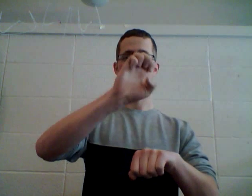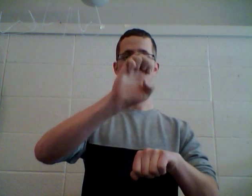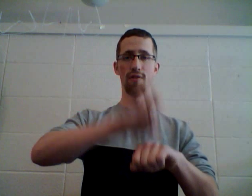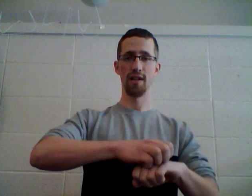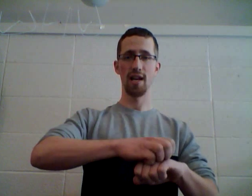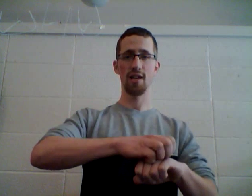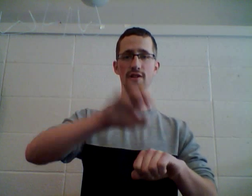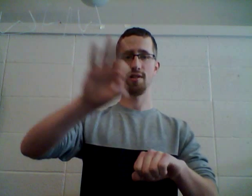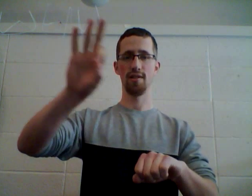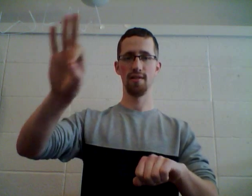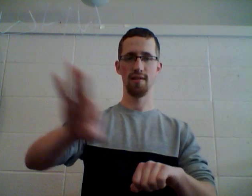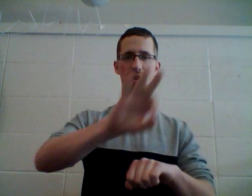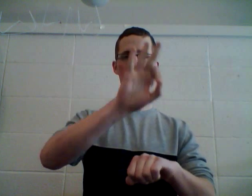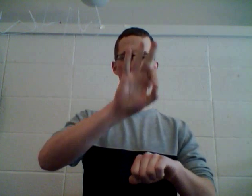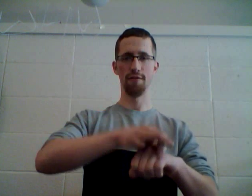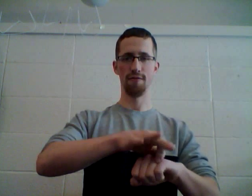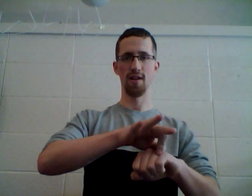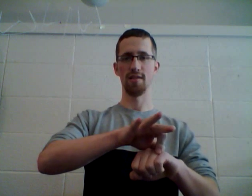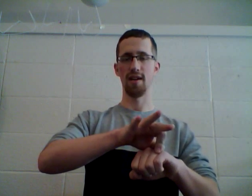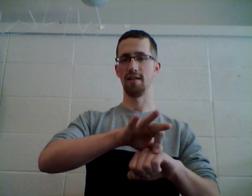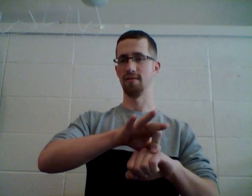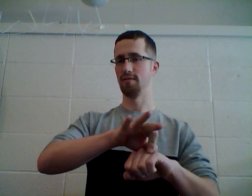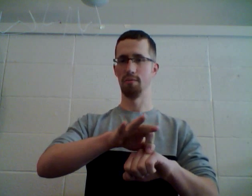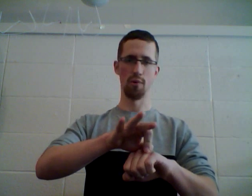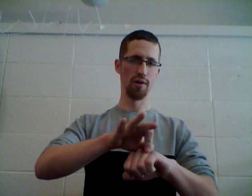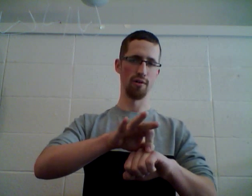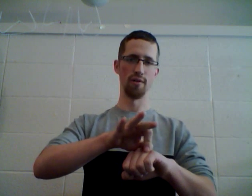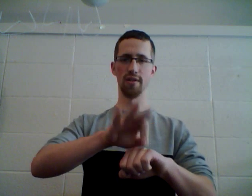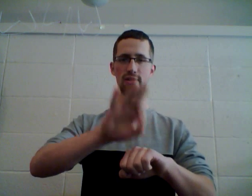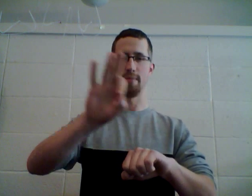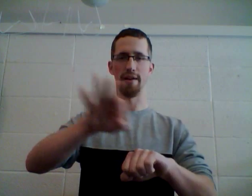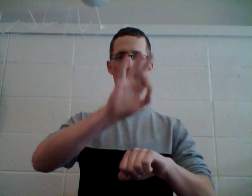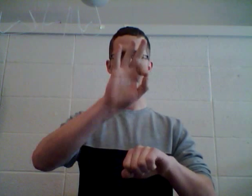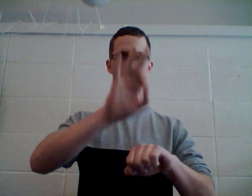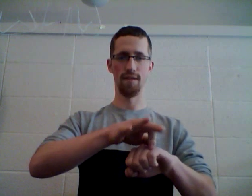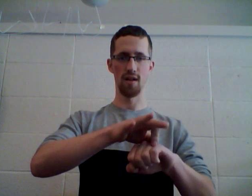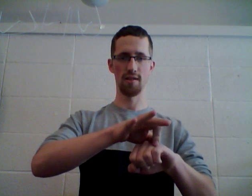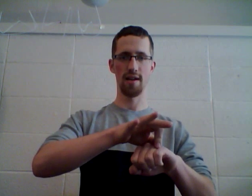E for engaged, F for fiance. Boy or girl, doesn't matter, fiance.